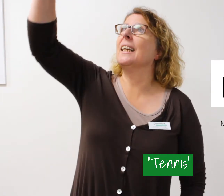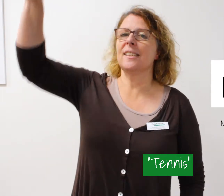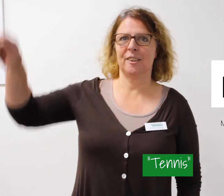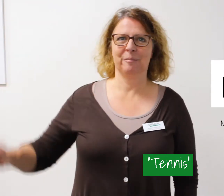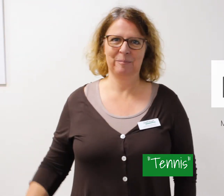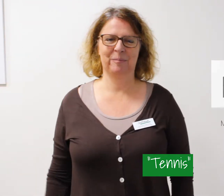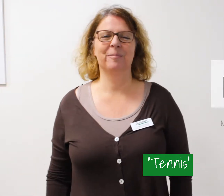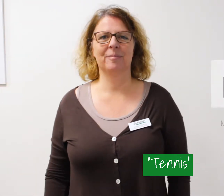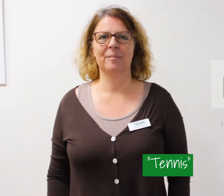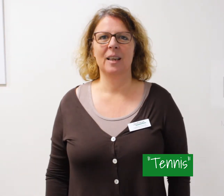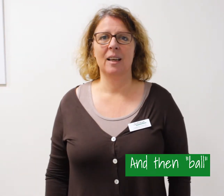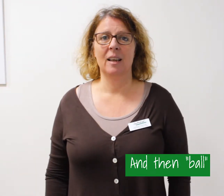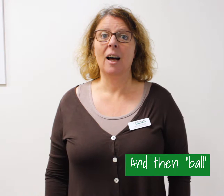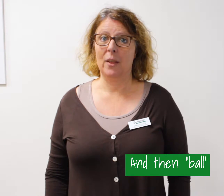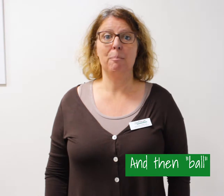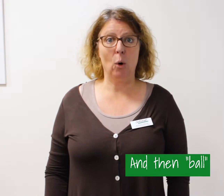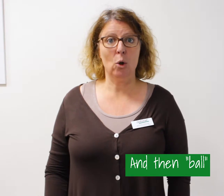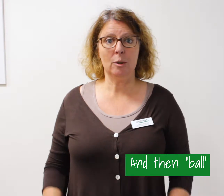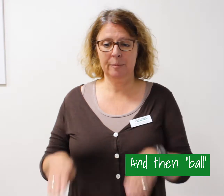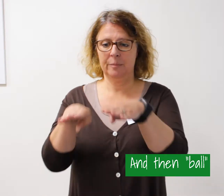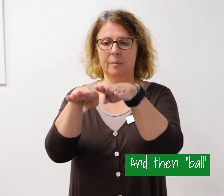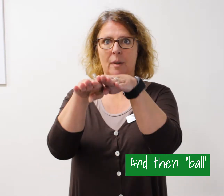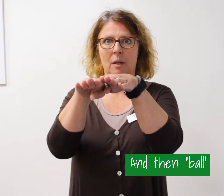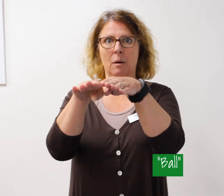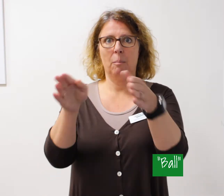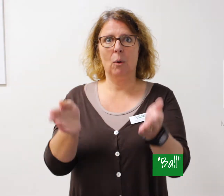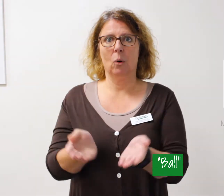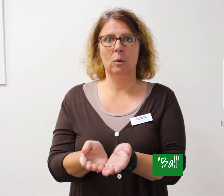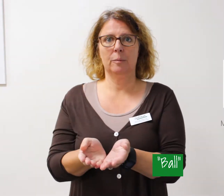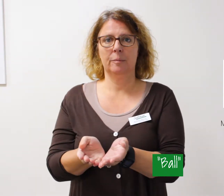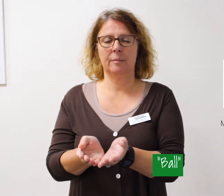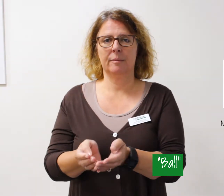Tennis. And then ball. Ball.